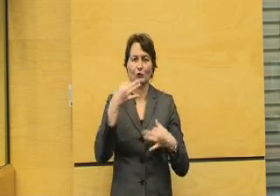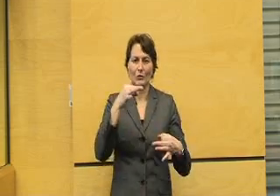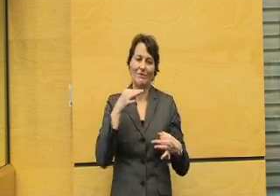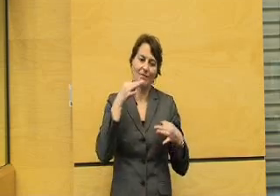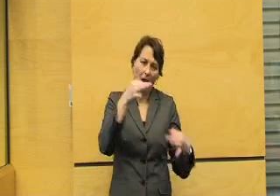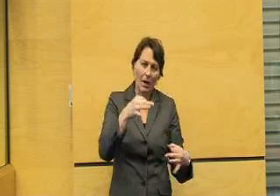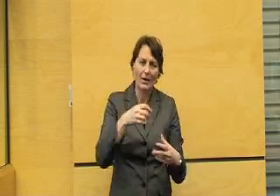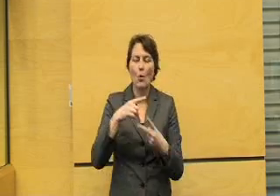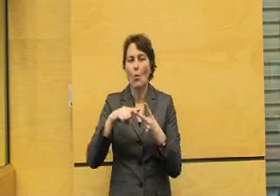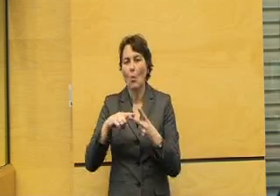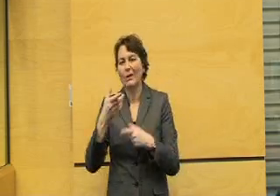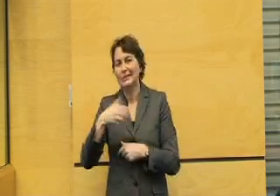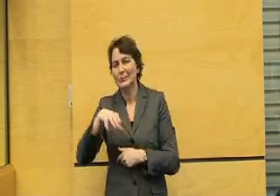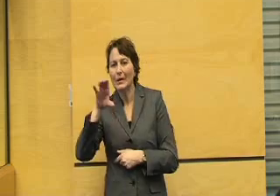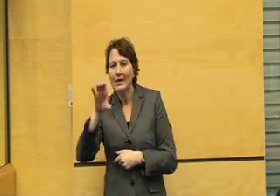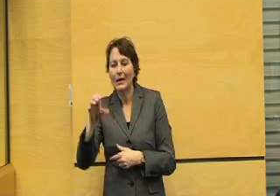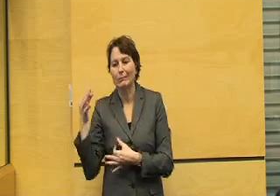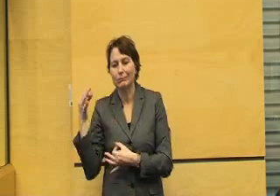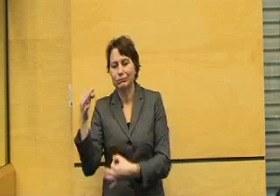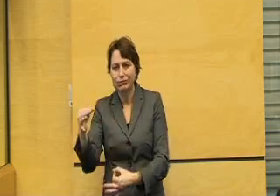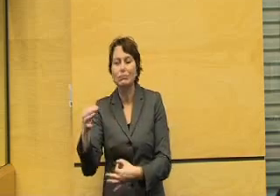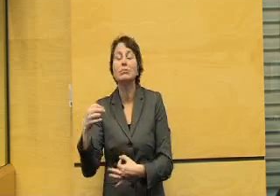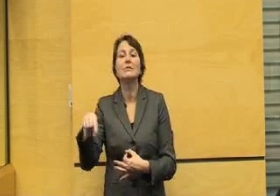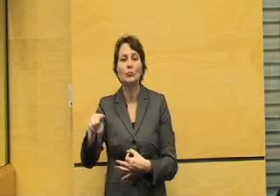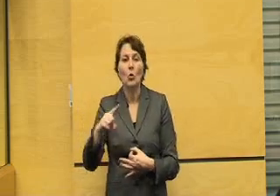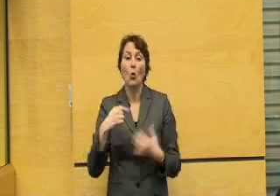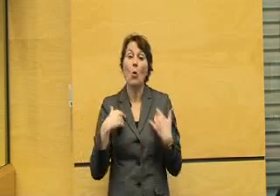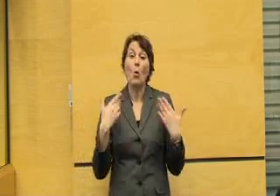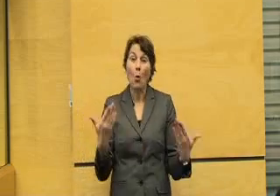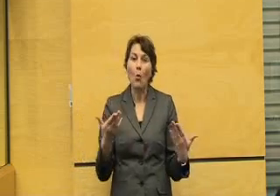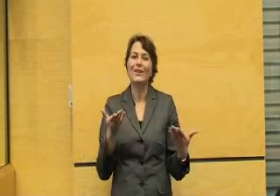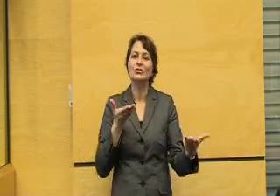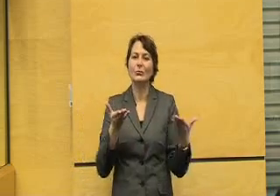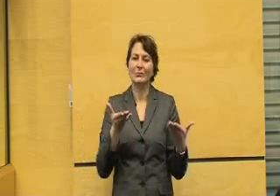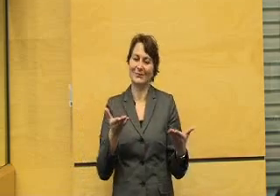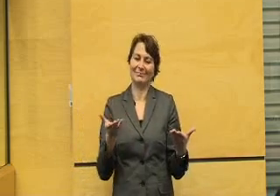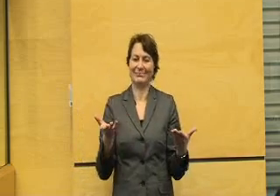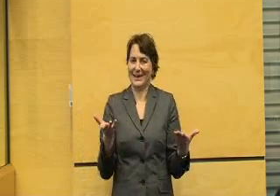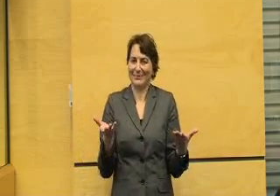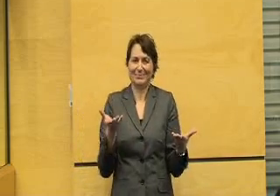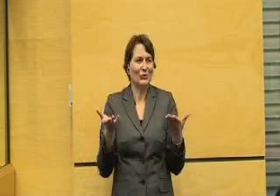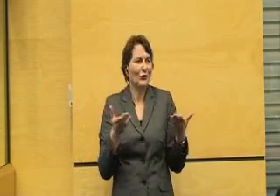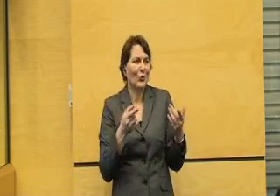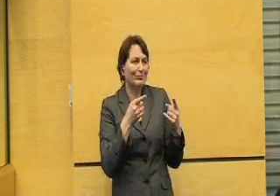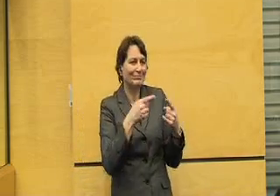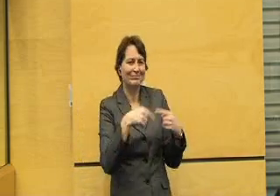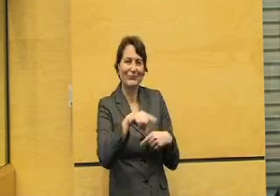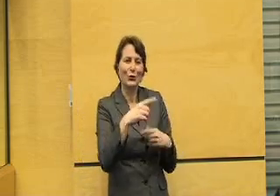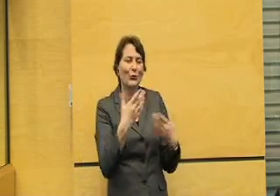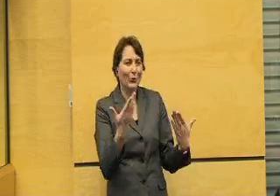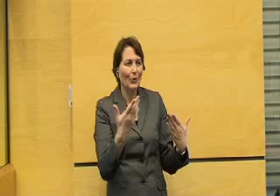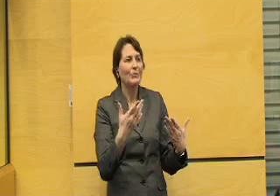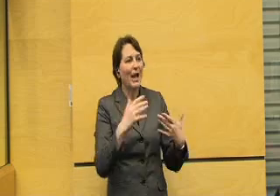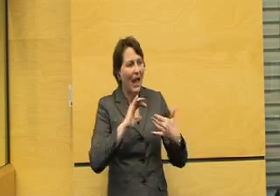those services that supply the disability card. So what are you doing to ensure